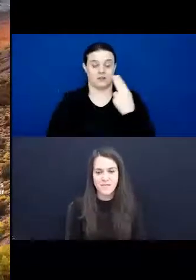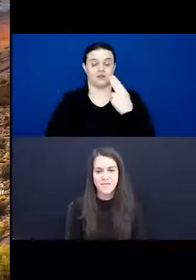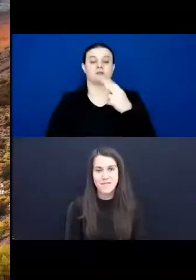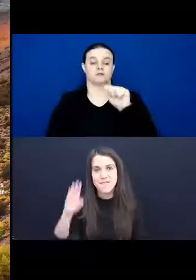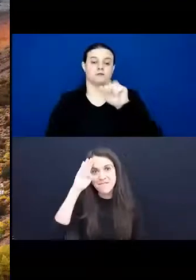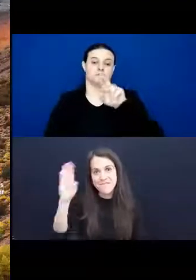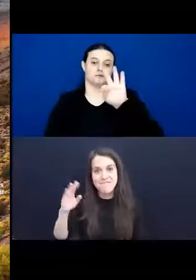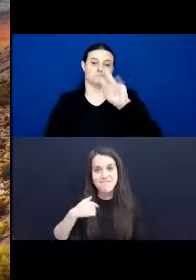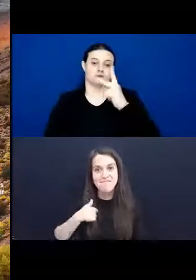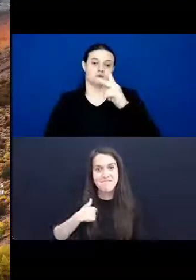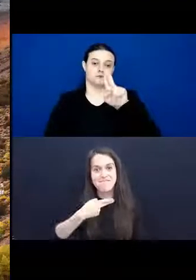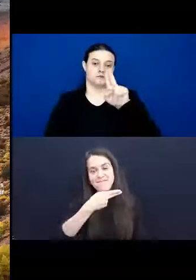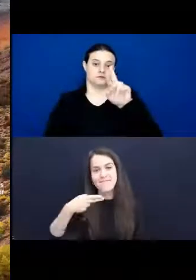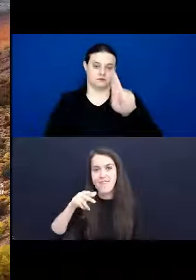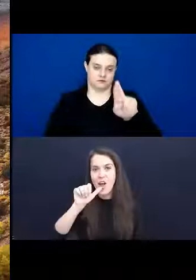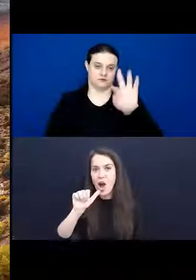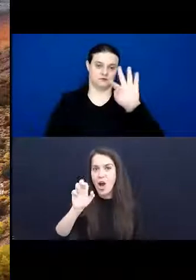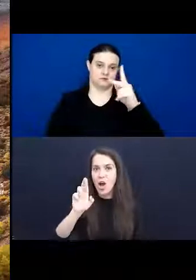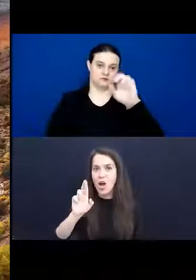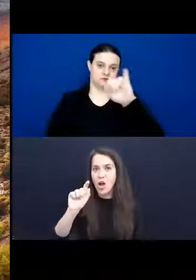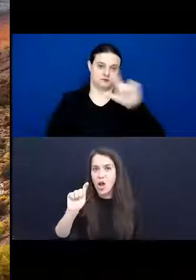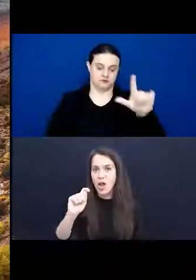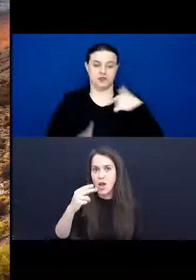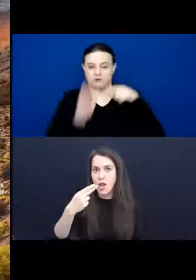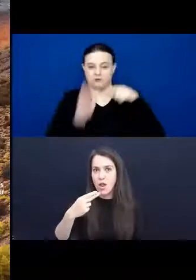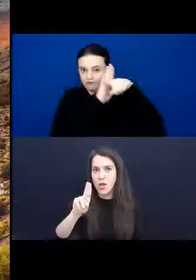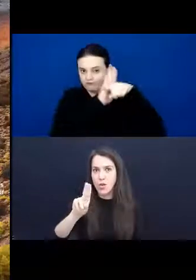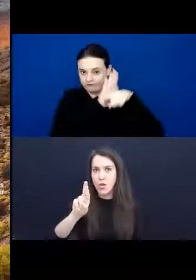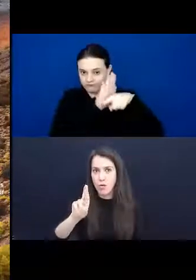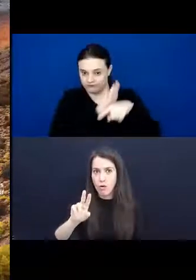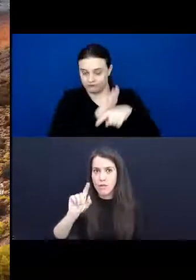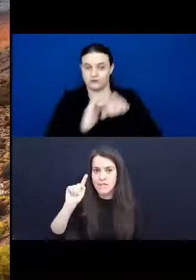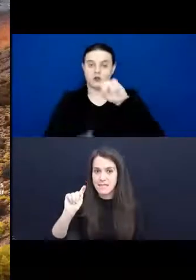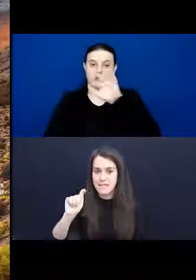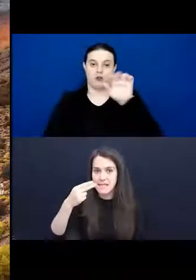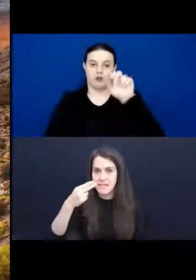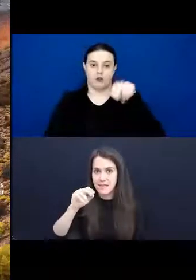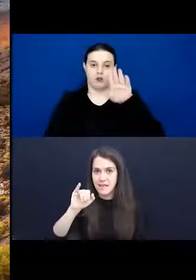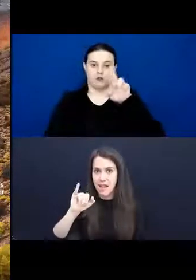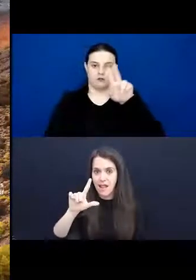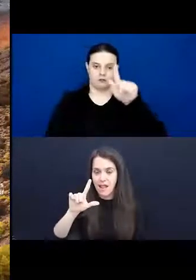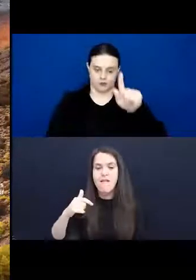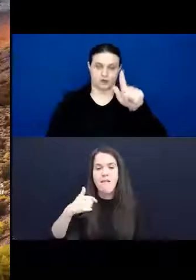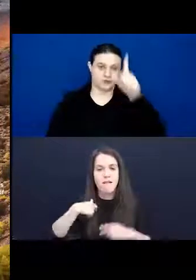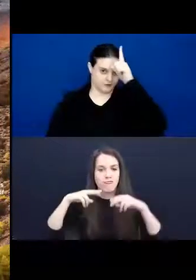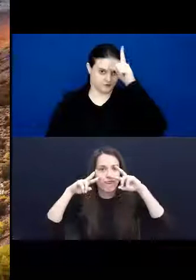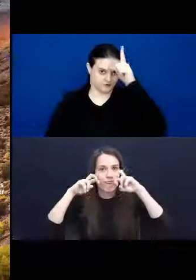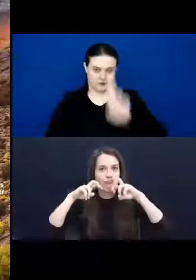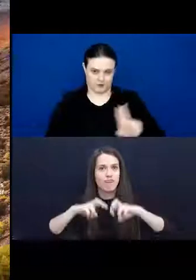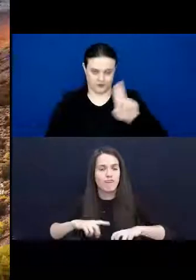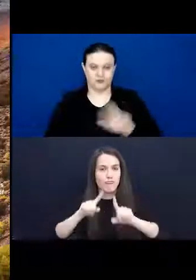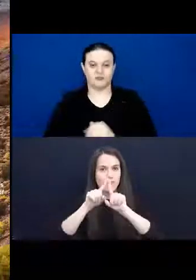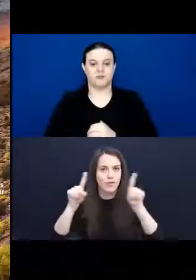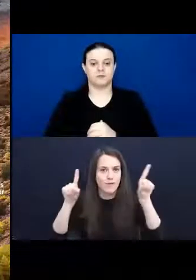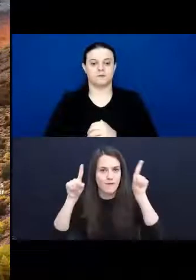Arthur Tile, and I am a researcher at the Offenburg University in Germany.